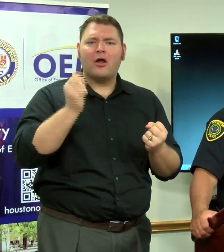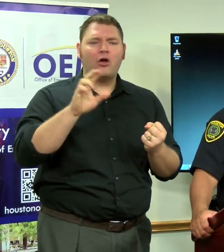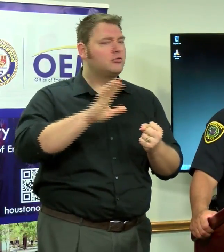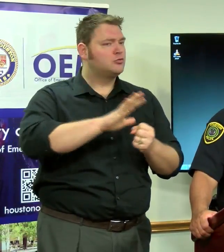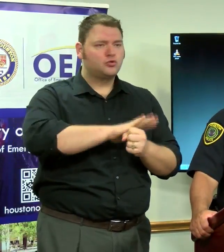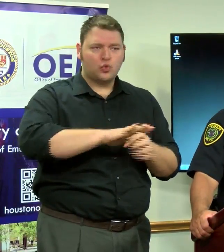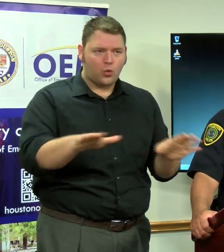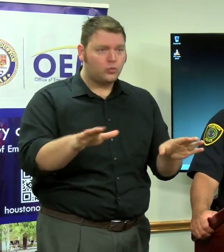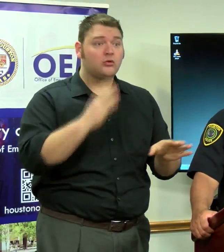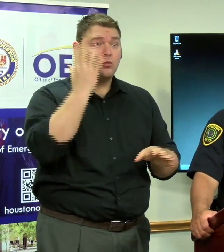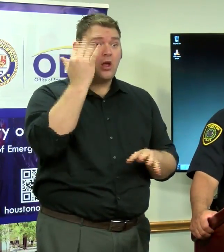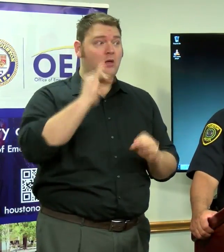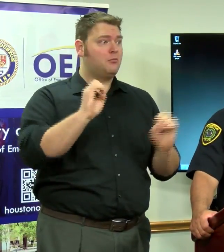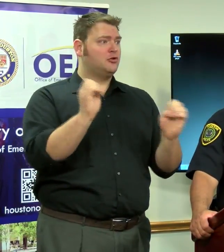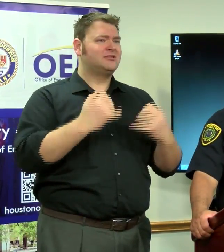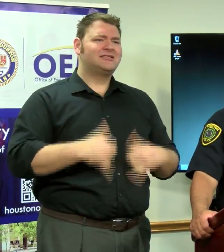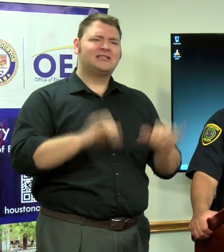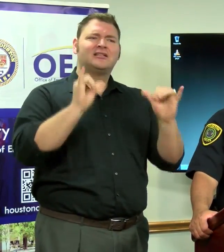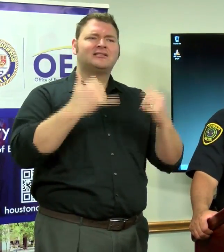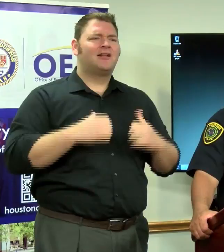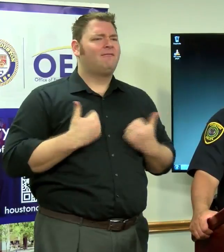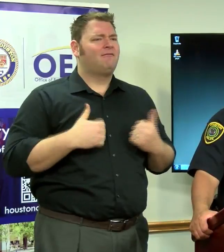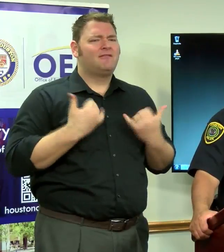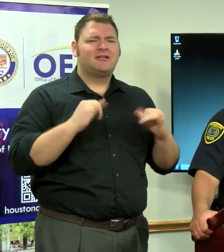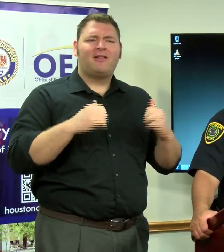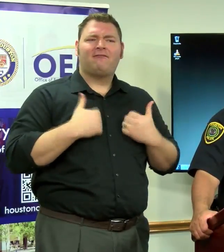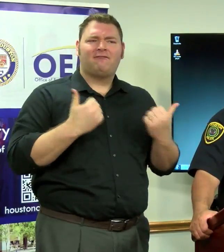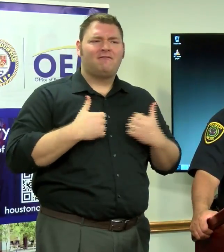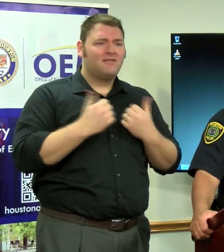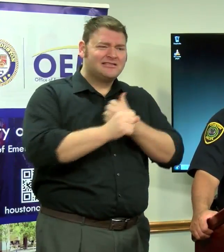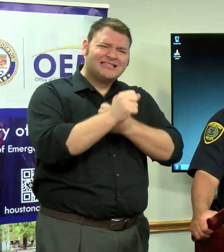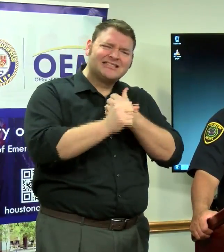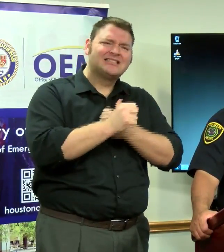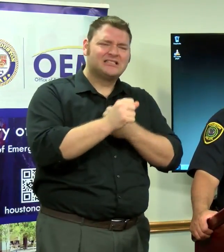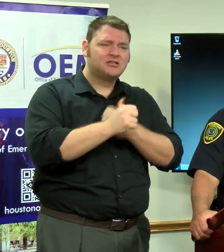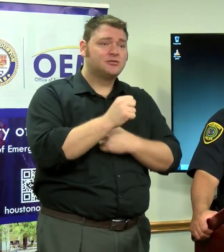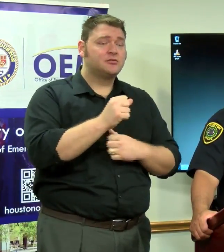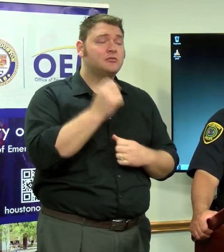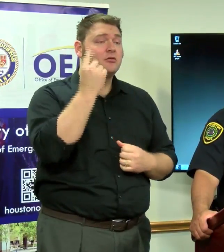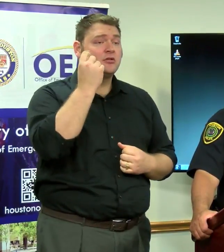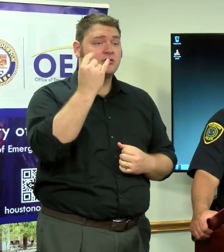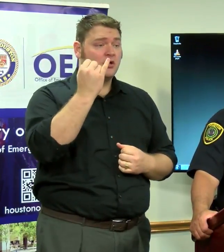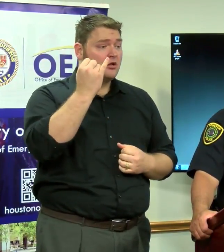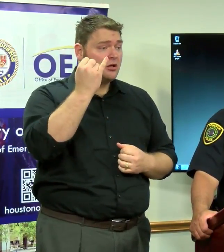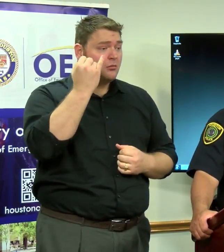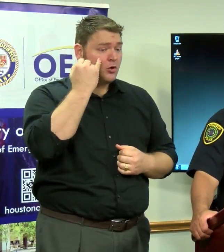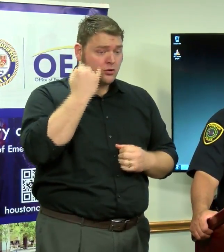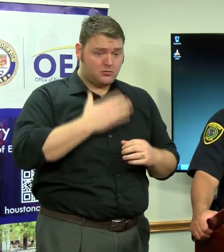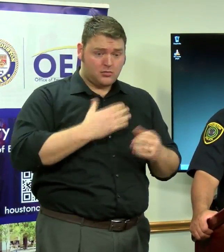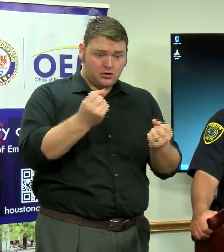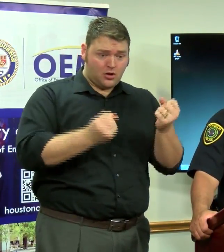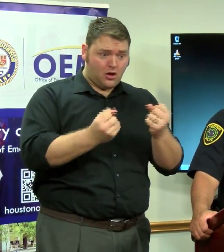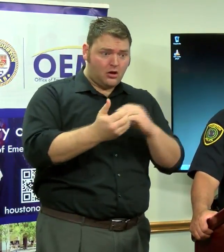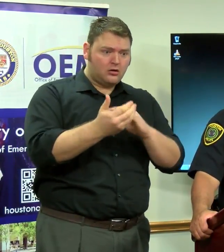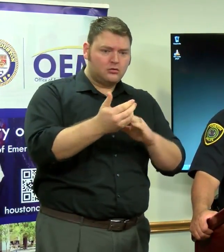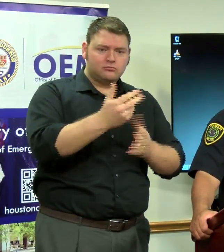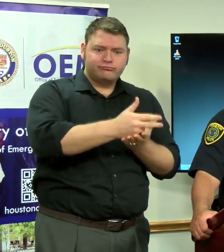weather emergency continues and the threat from the weather continues. But you can find out if it's actually been towed at